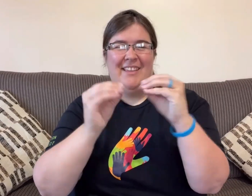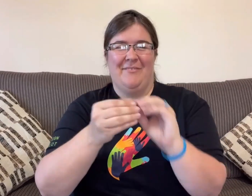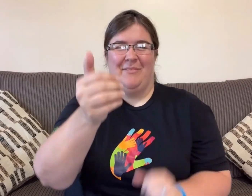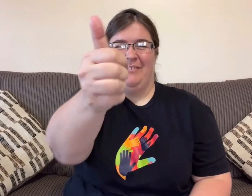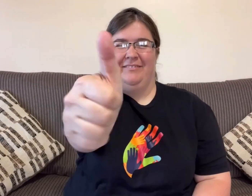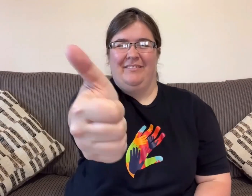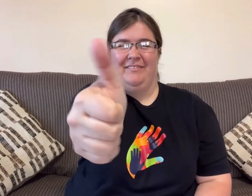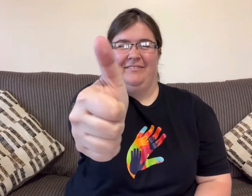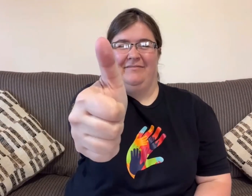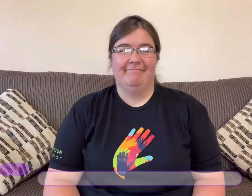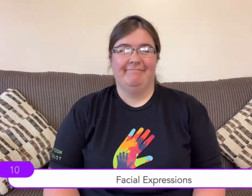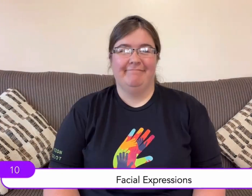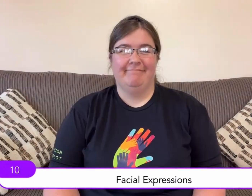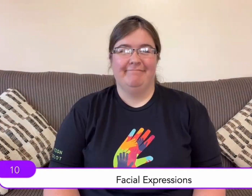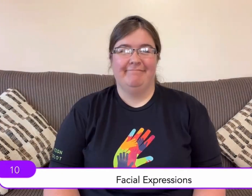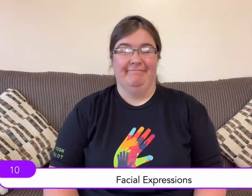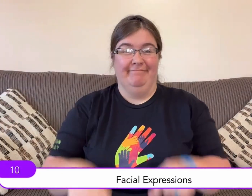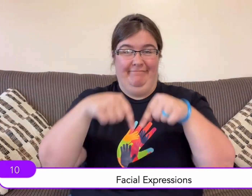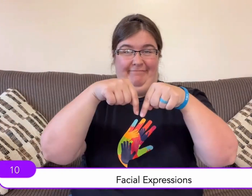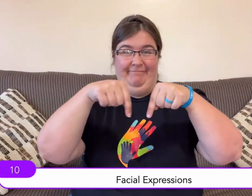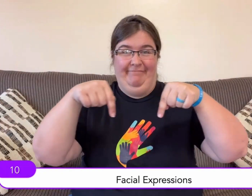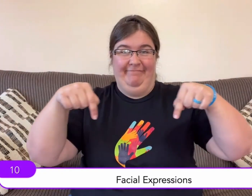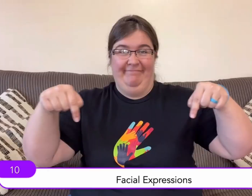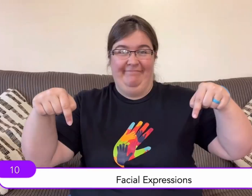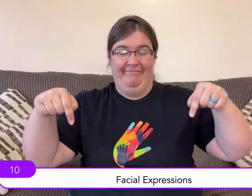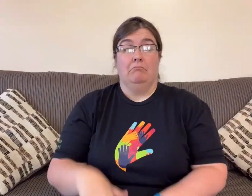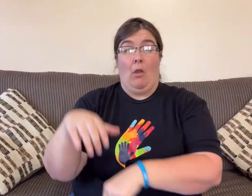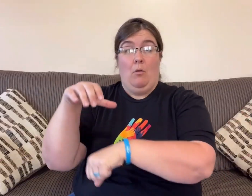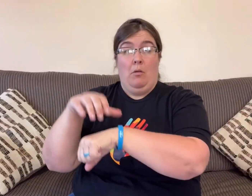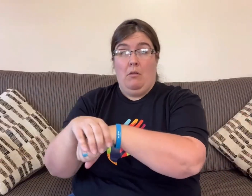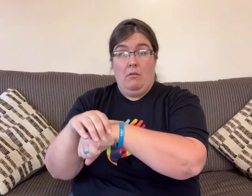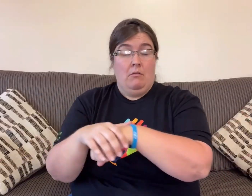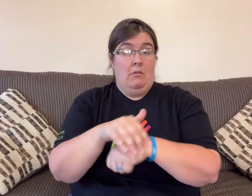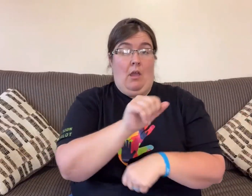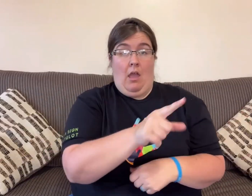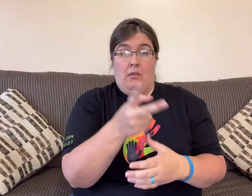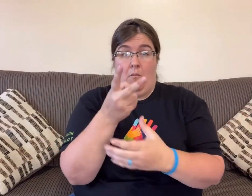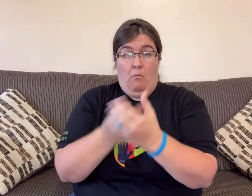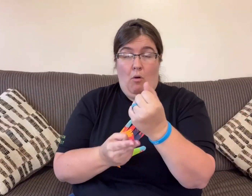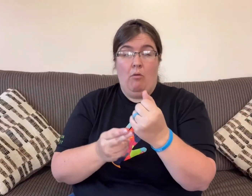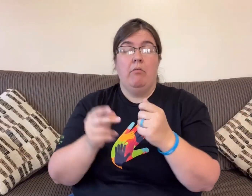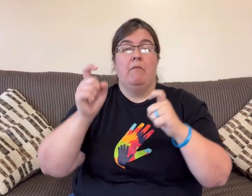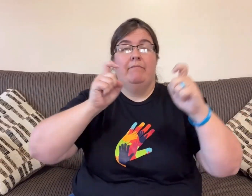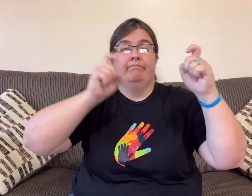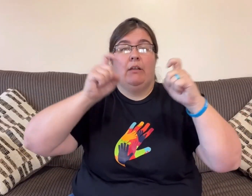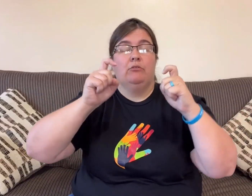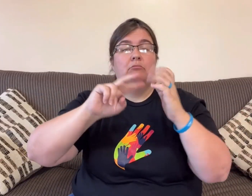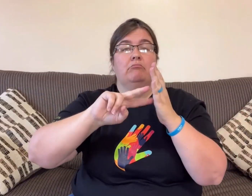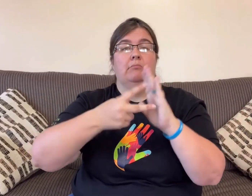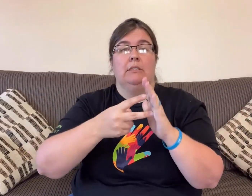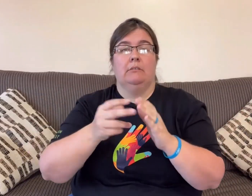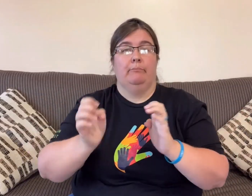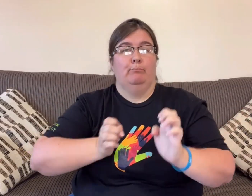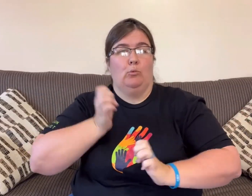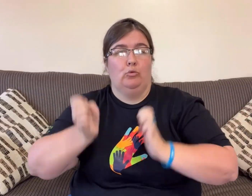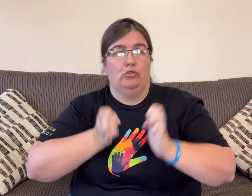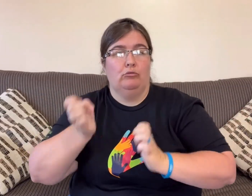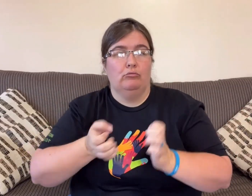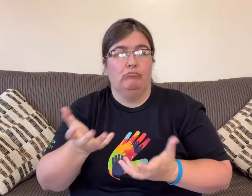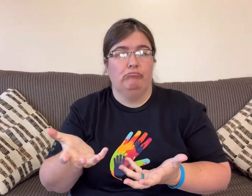Yeah. Number 10, facial expressions. Both in English and ASL, facial expressions